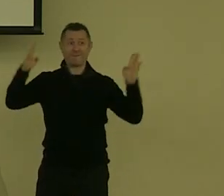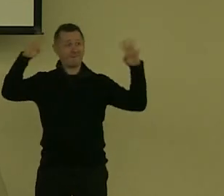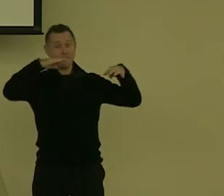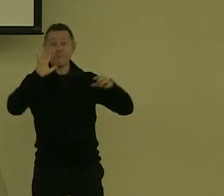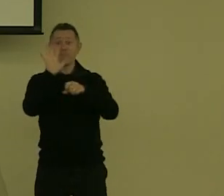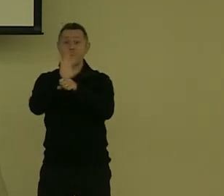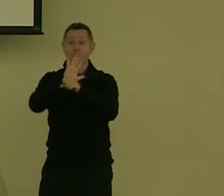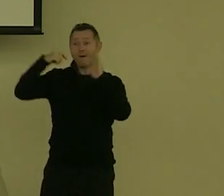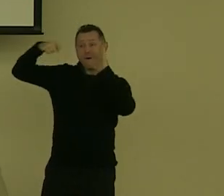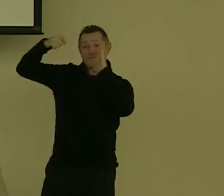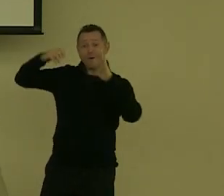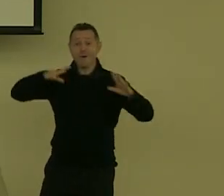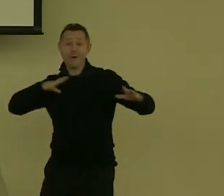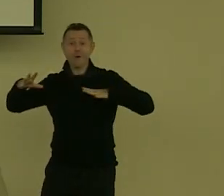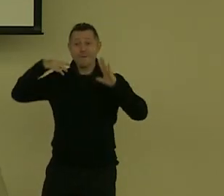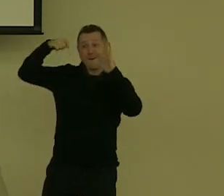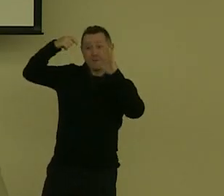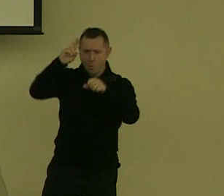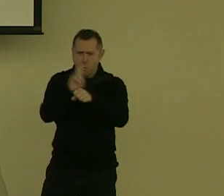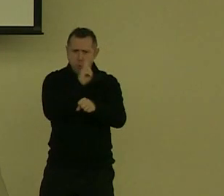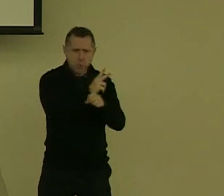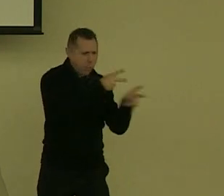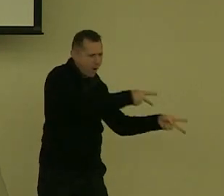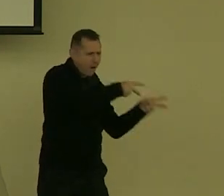that's creator-owned work. So he's...